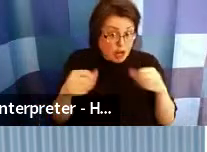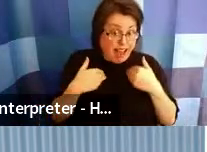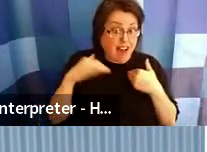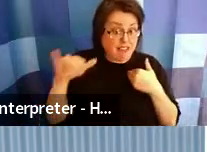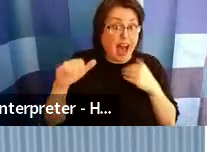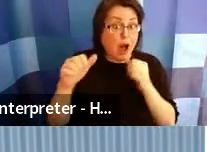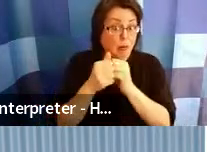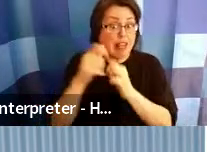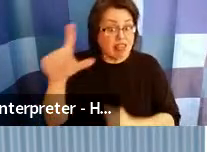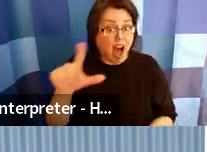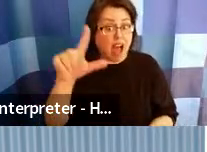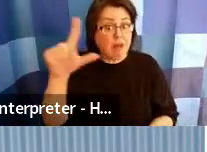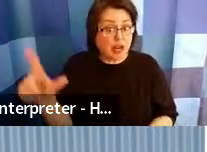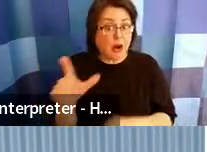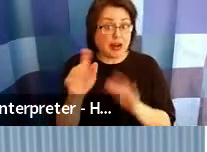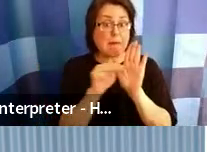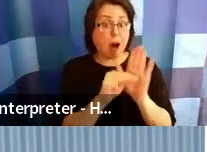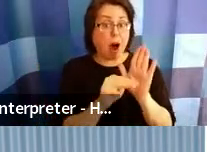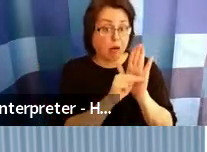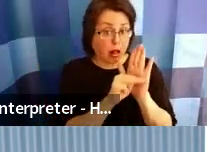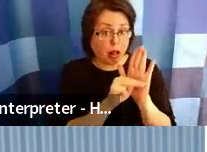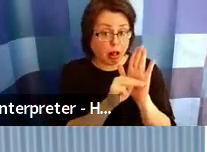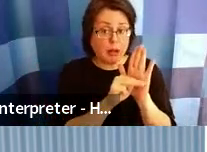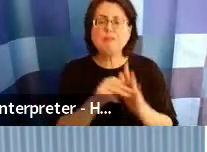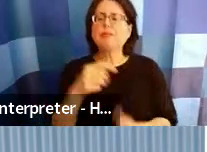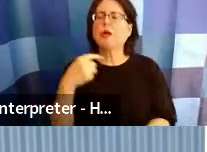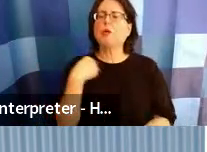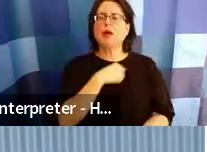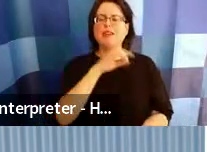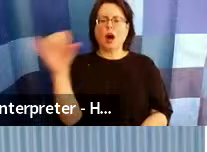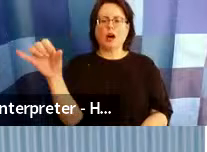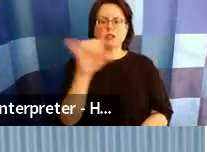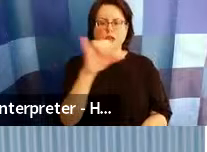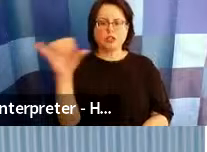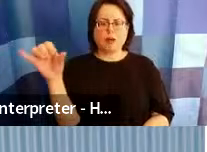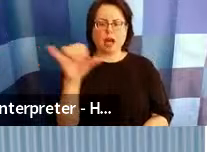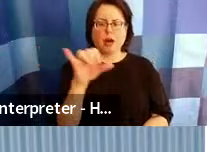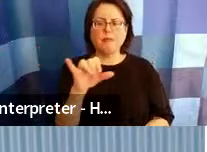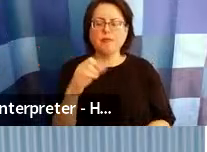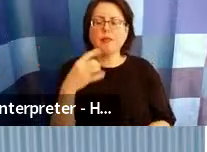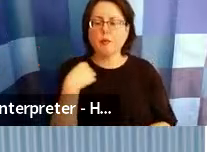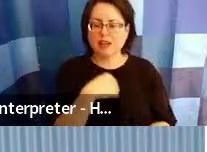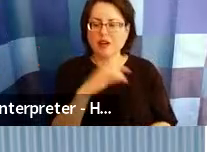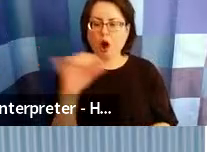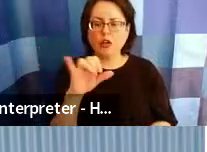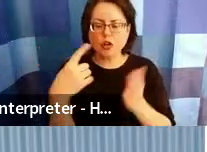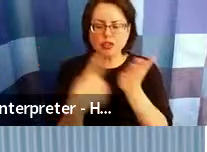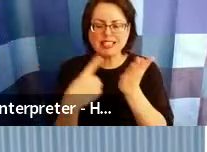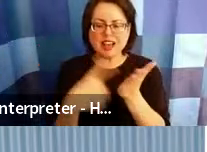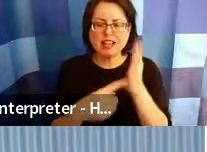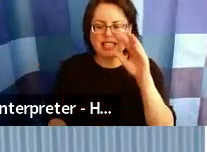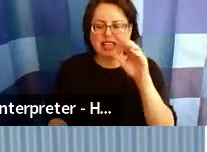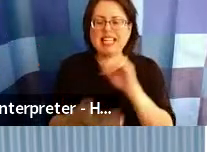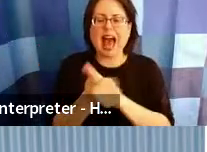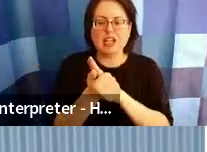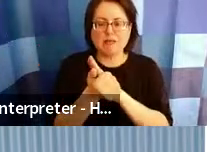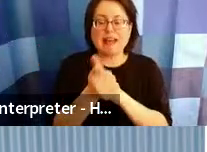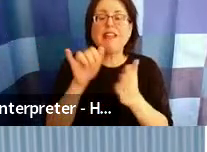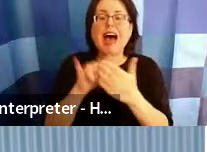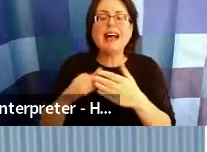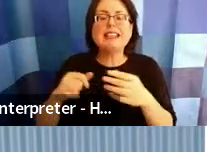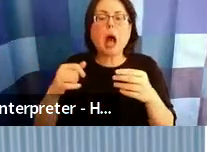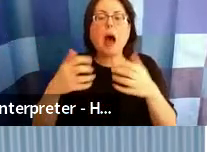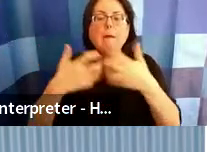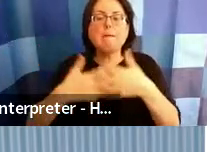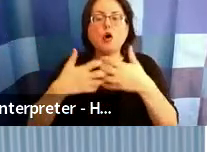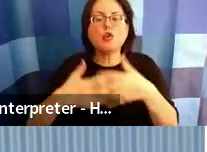also, we've looked at things called the Rio, which is a wheelchair attachment, which is a motorized wheel that